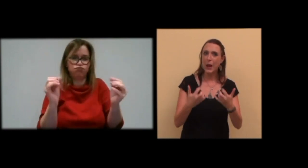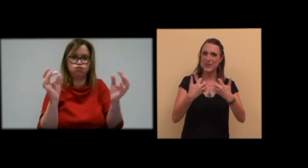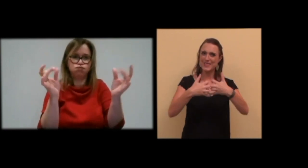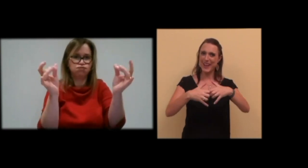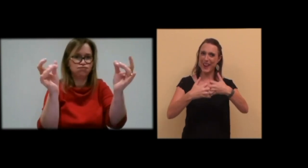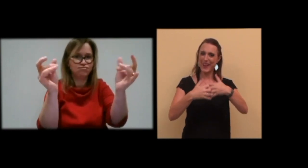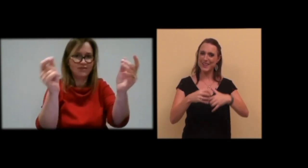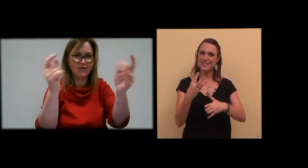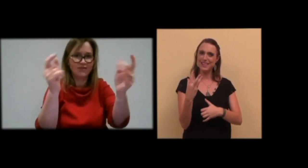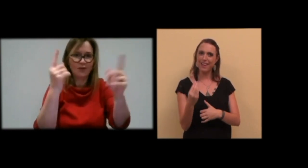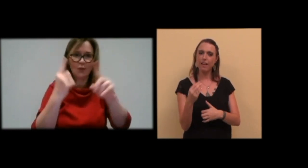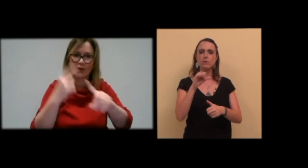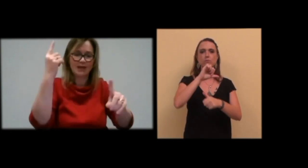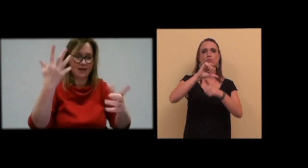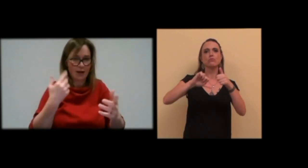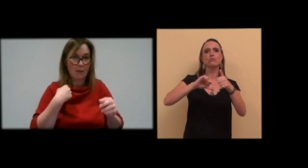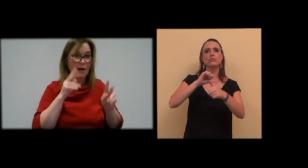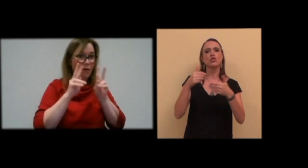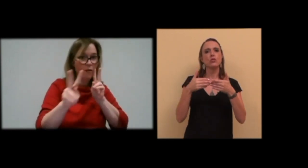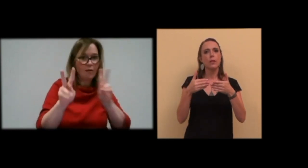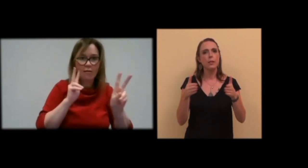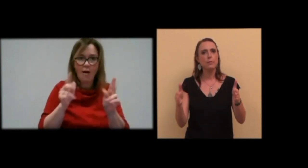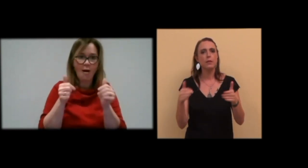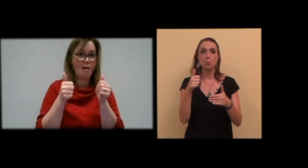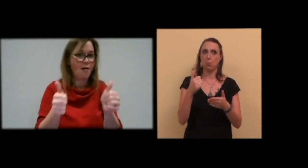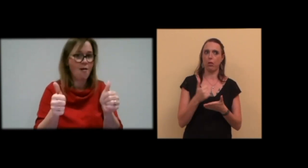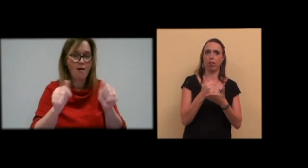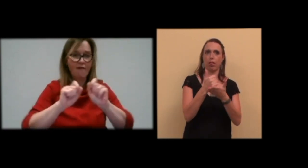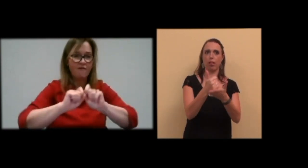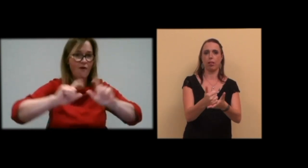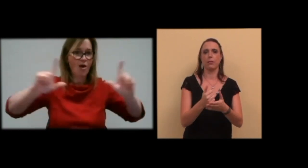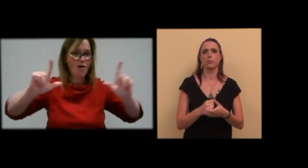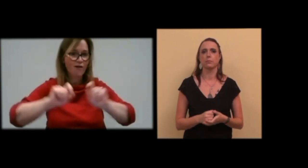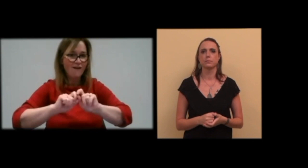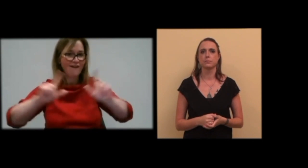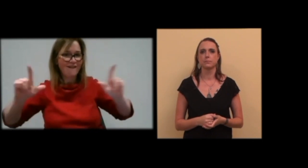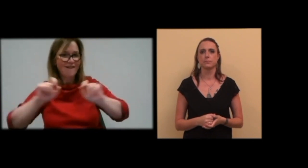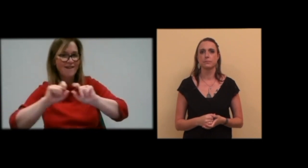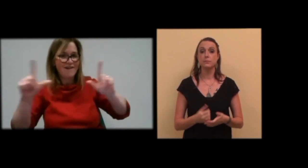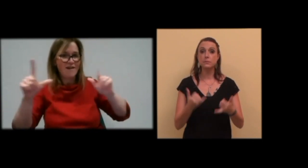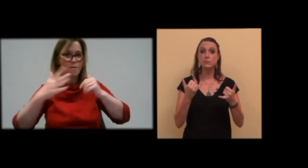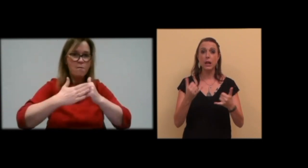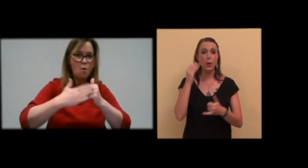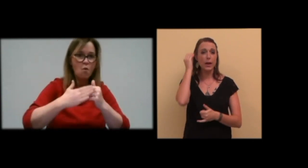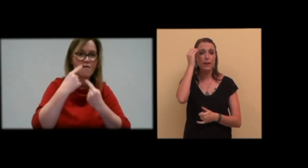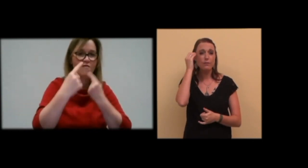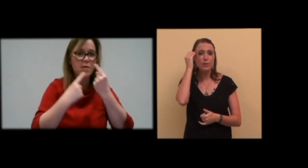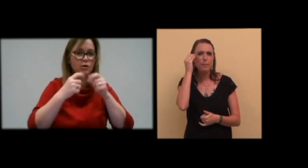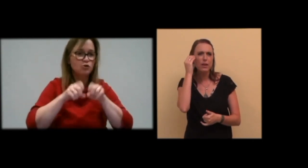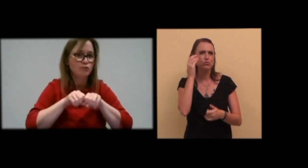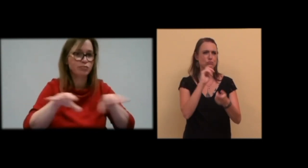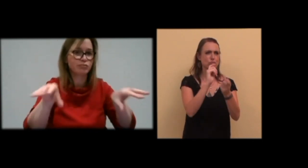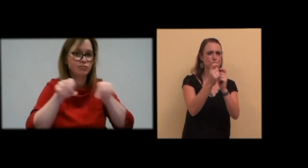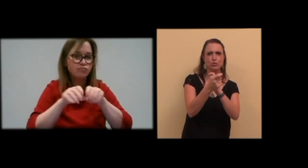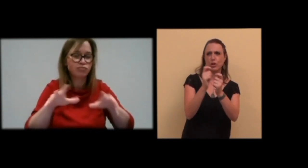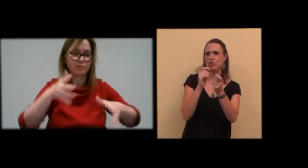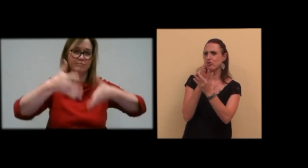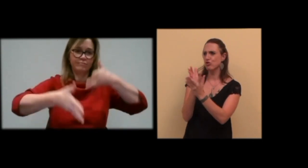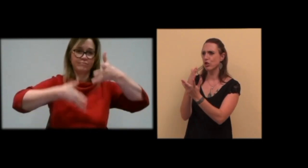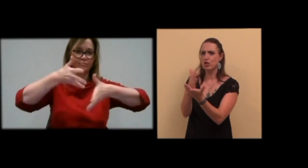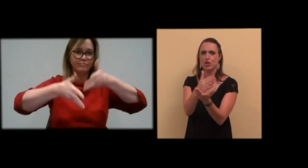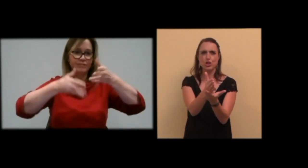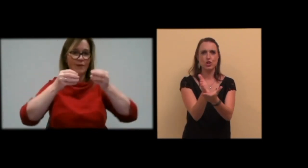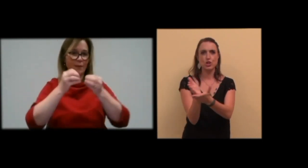Obviously, we now have technology at our fingers, and social media is really helping that too. So there is a lot